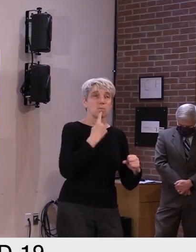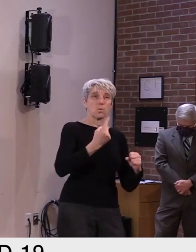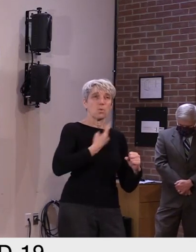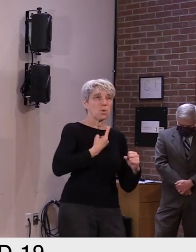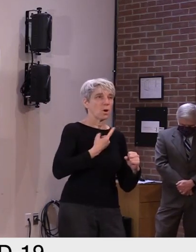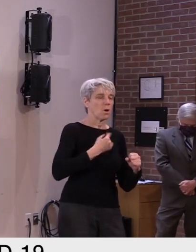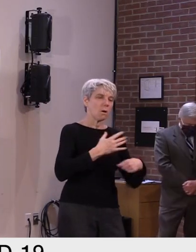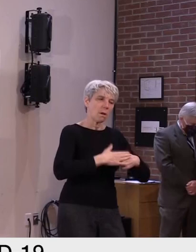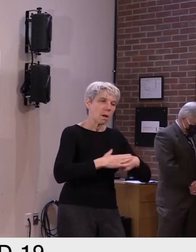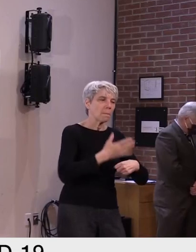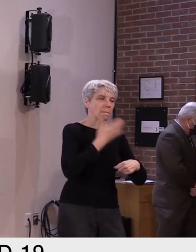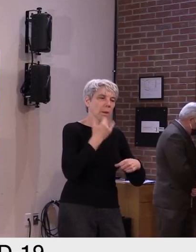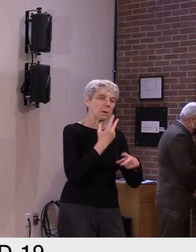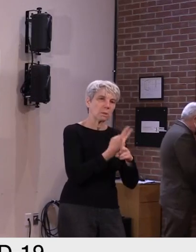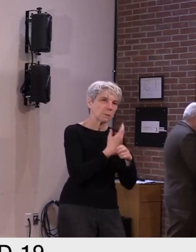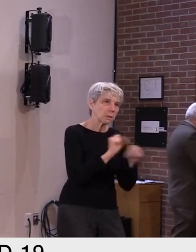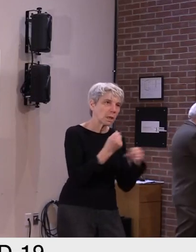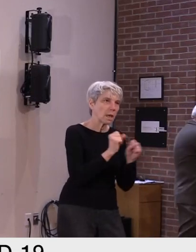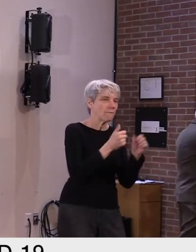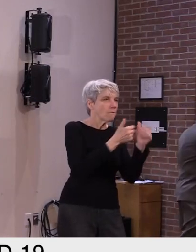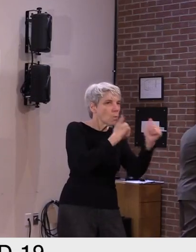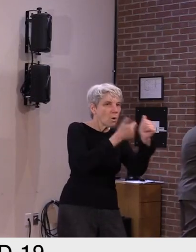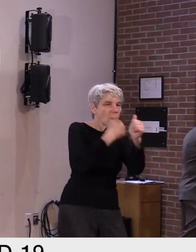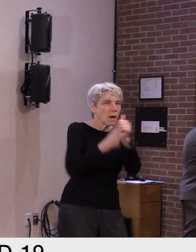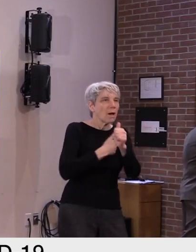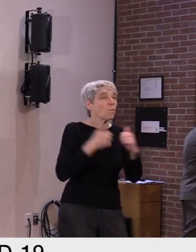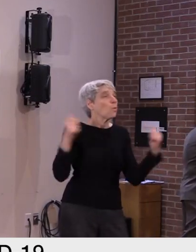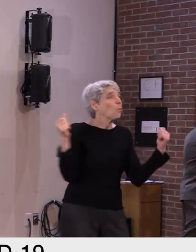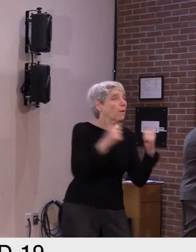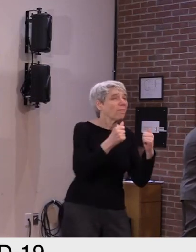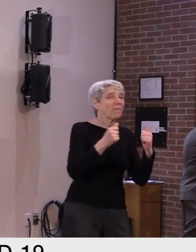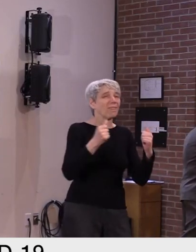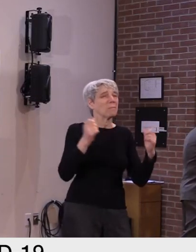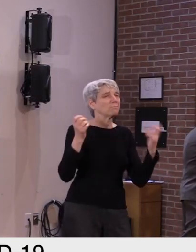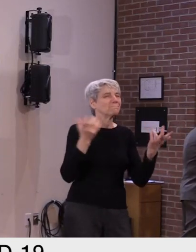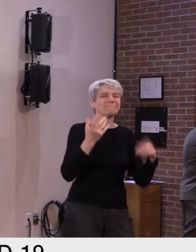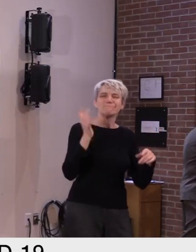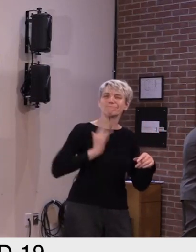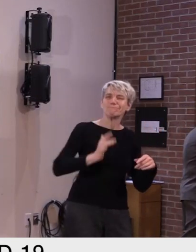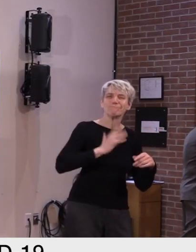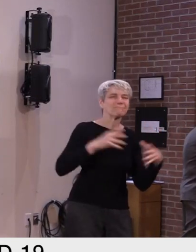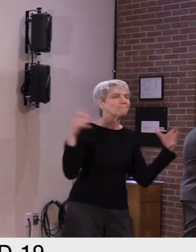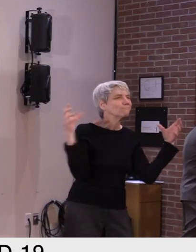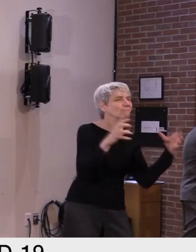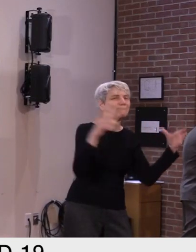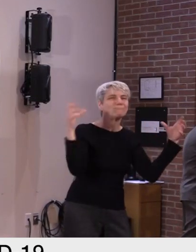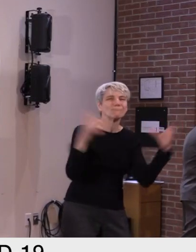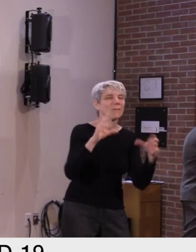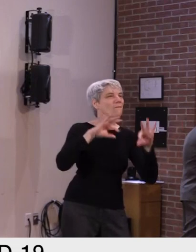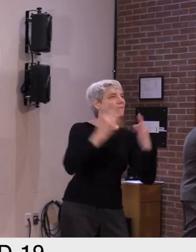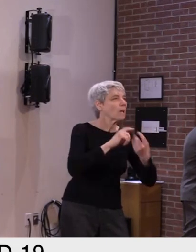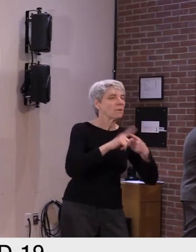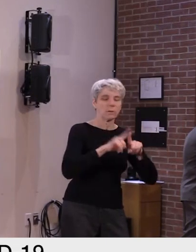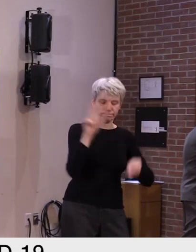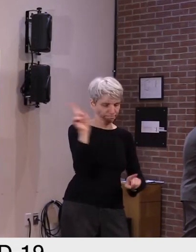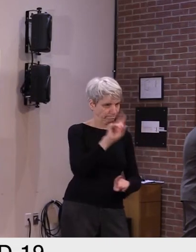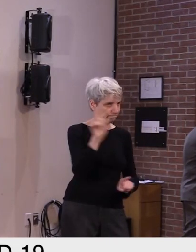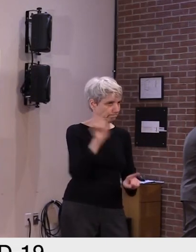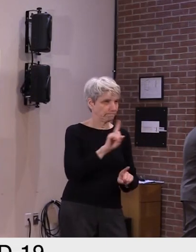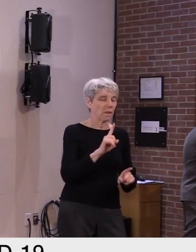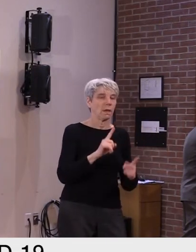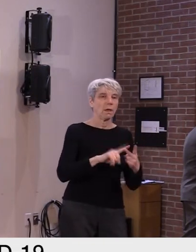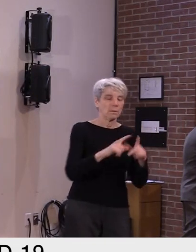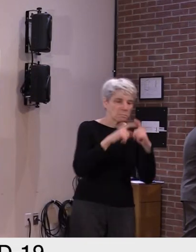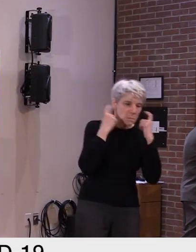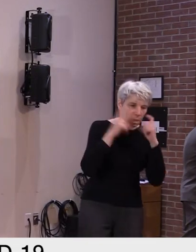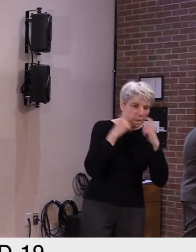foregoing many of the basic social and family activities that we all enjoy, and we've been relentlessly reminded to wear a mask